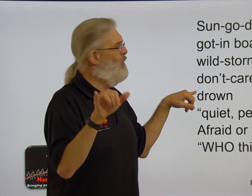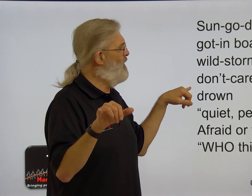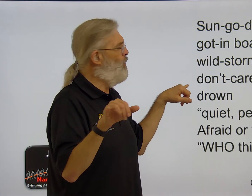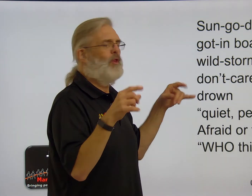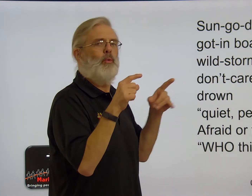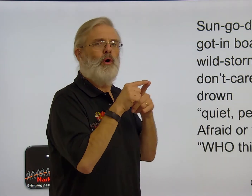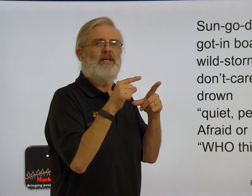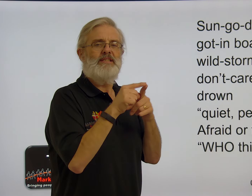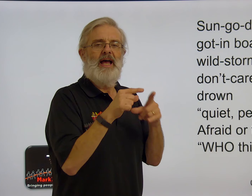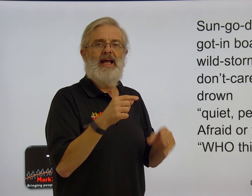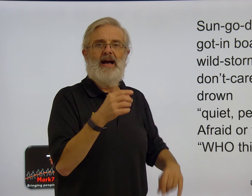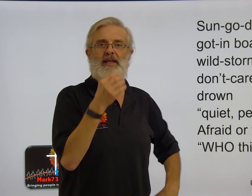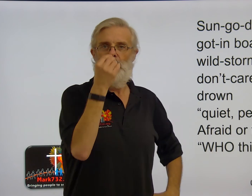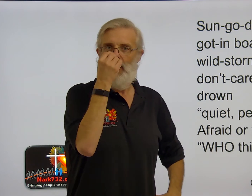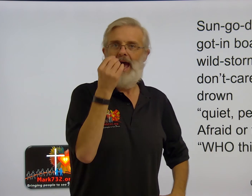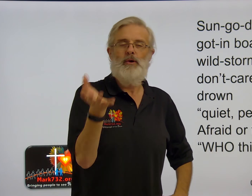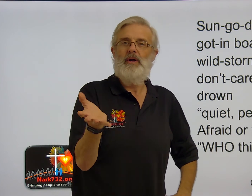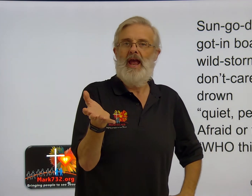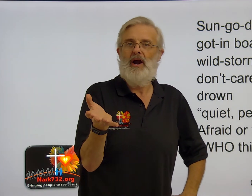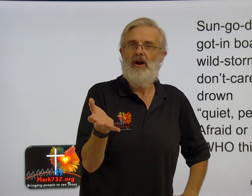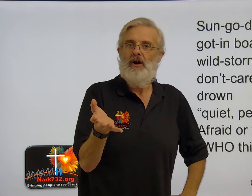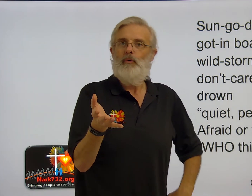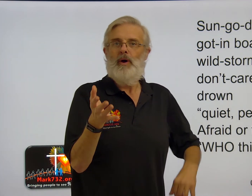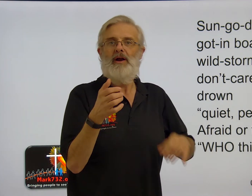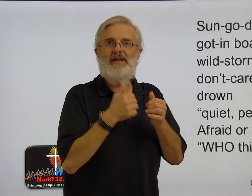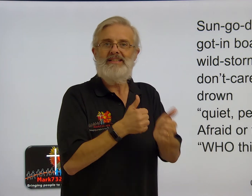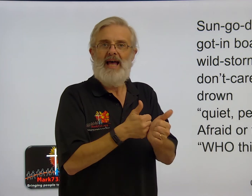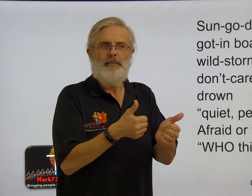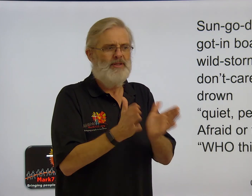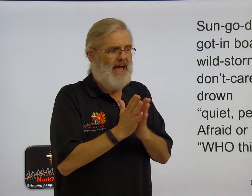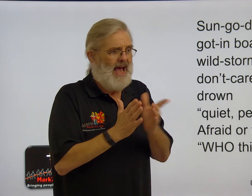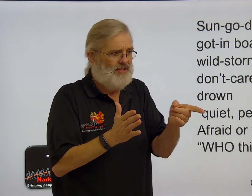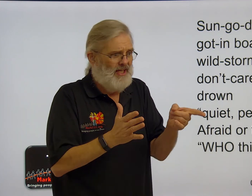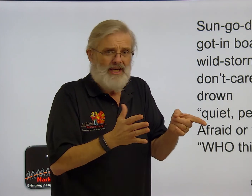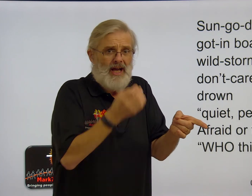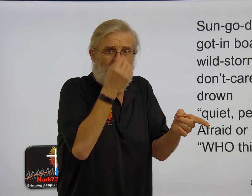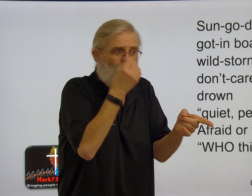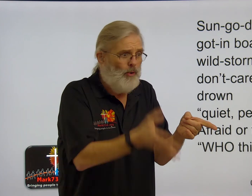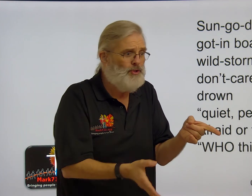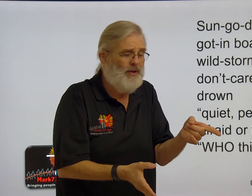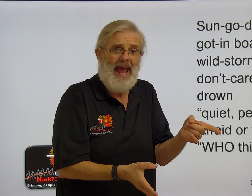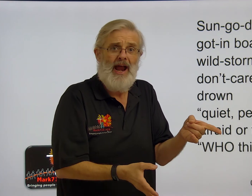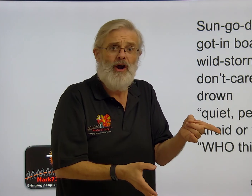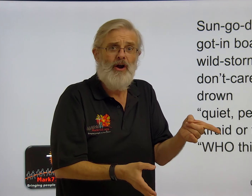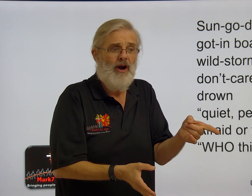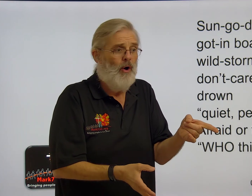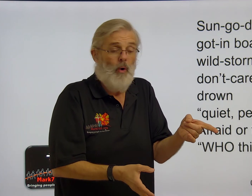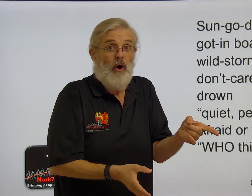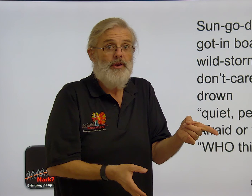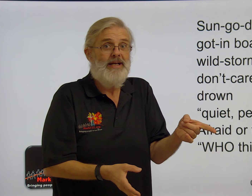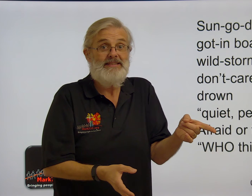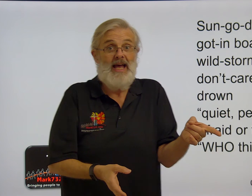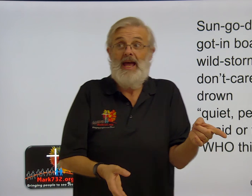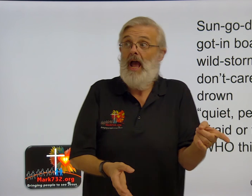with words like, I don't care, where the disciples ask, don't you care? Or you could say, I